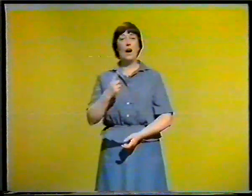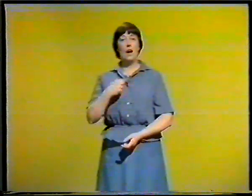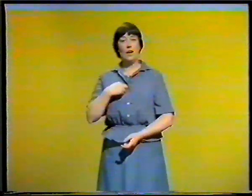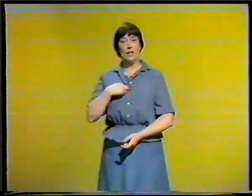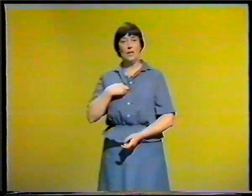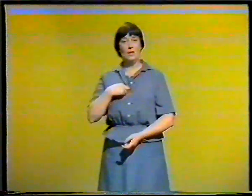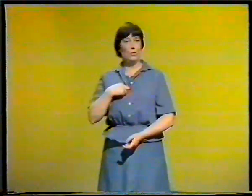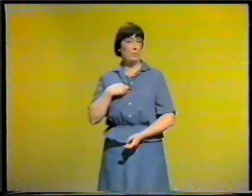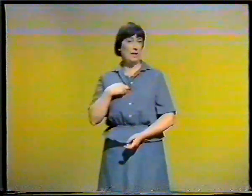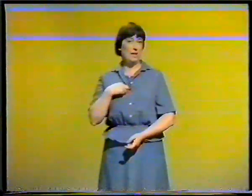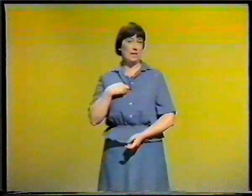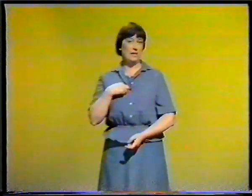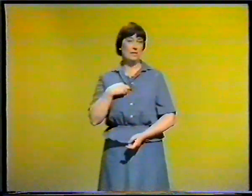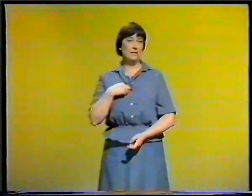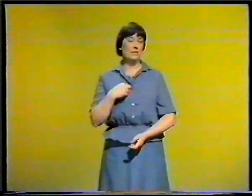I or me.